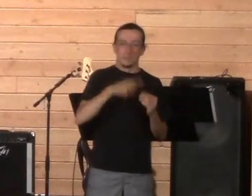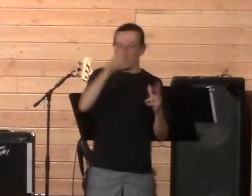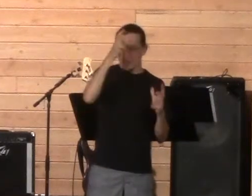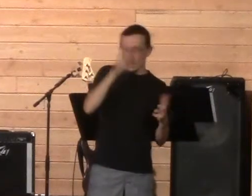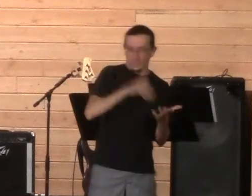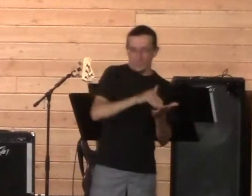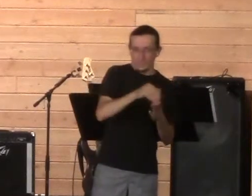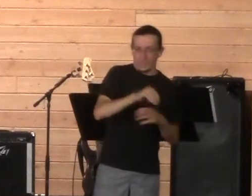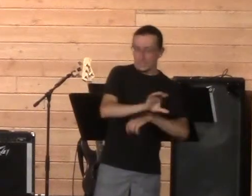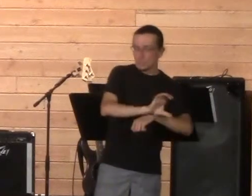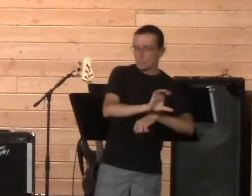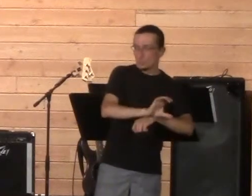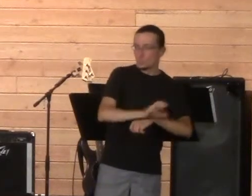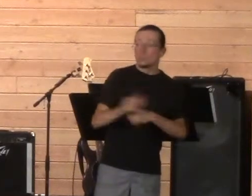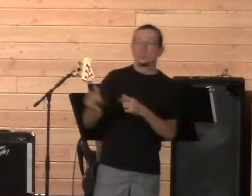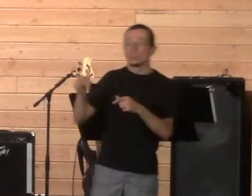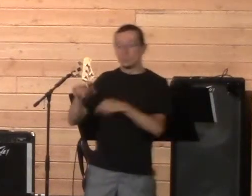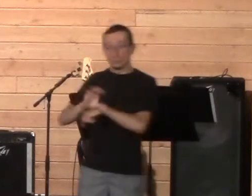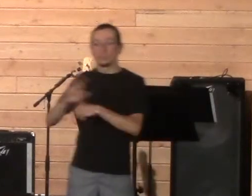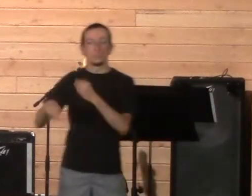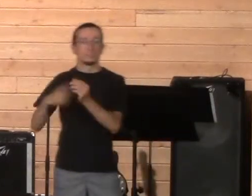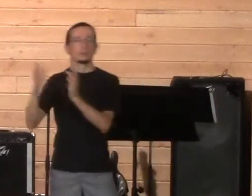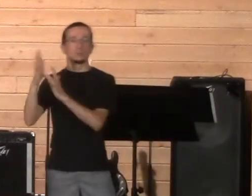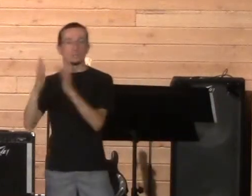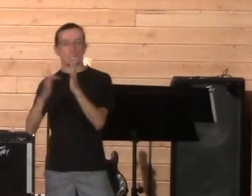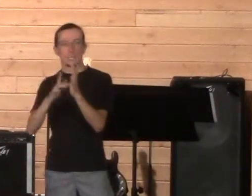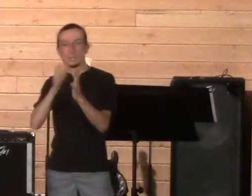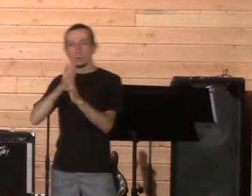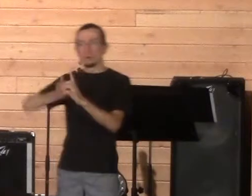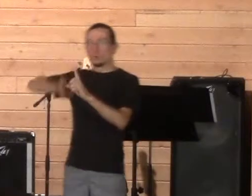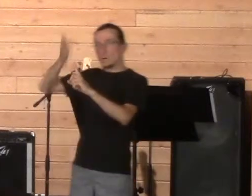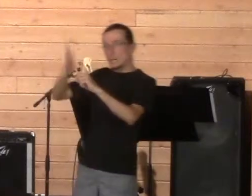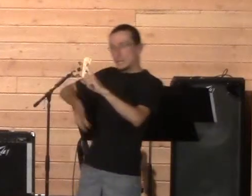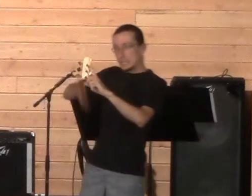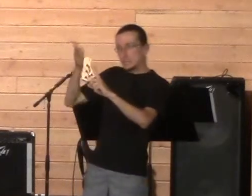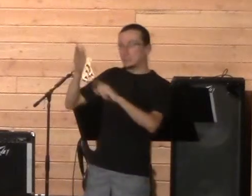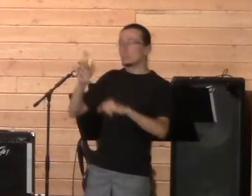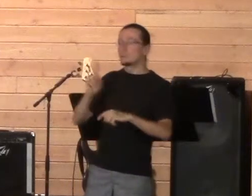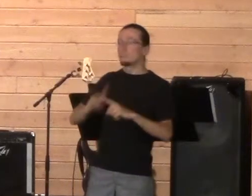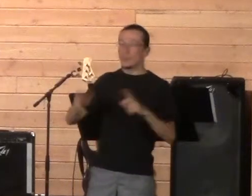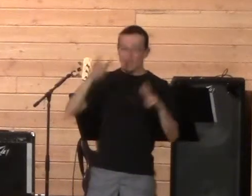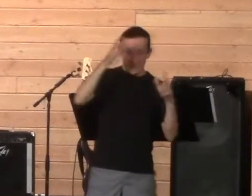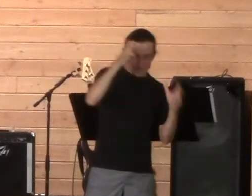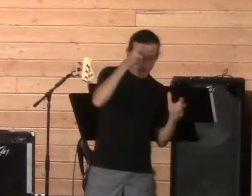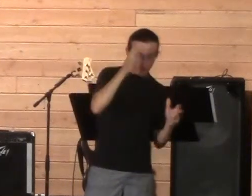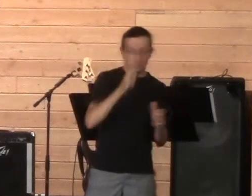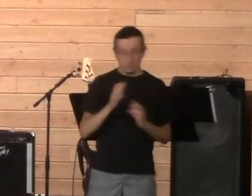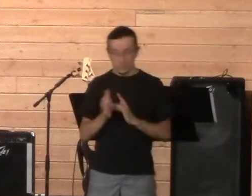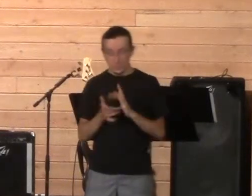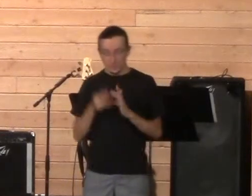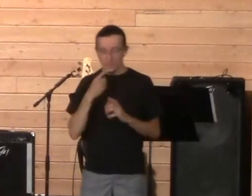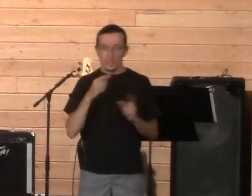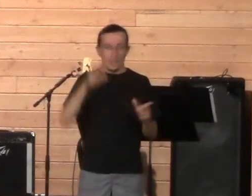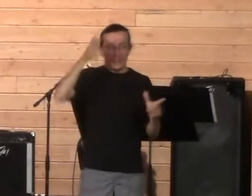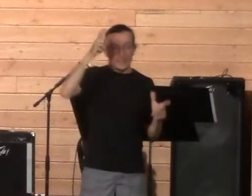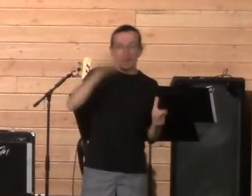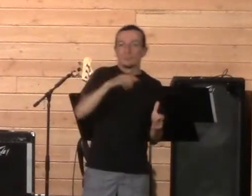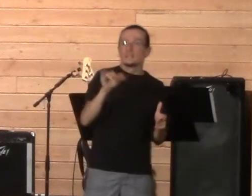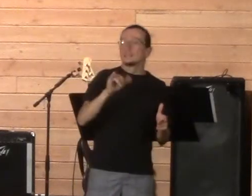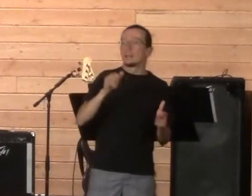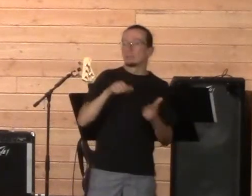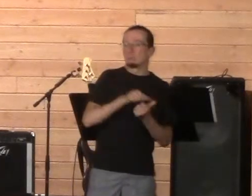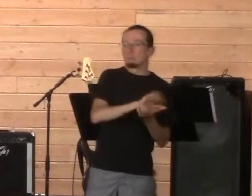in church. This is about Jesus, about who he is. But the devil, Jesus said, goes around like a roaring